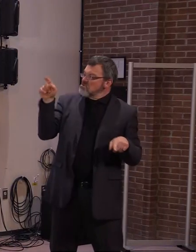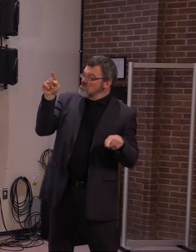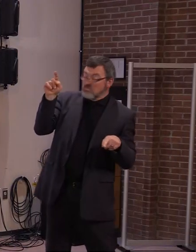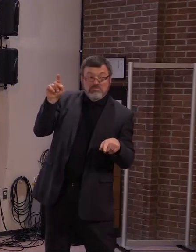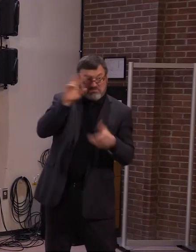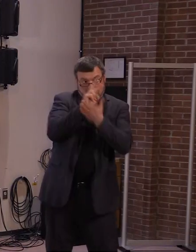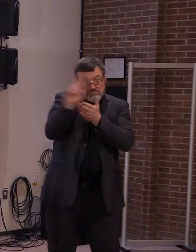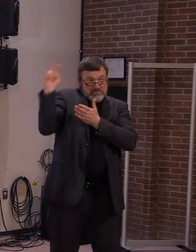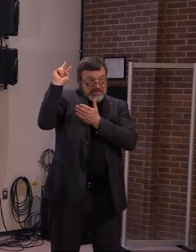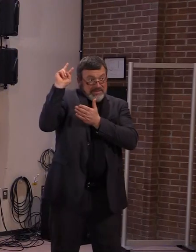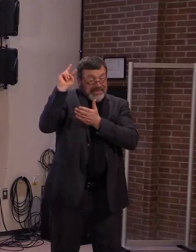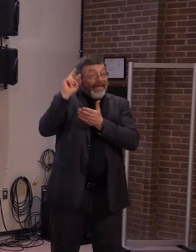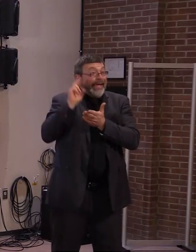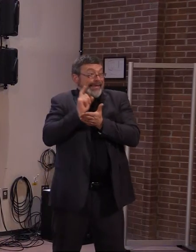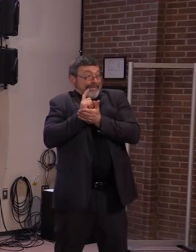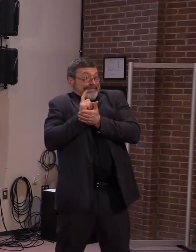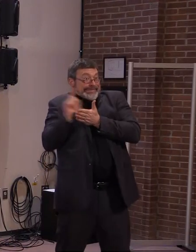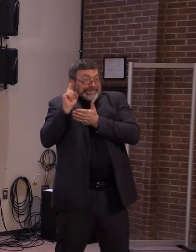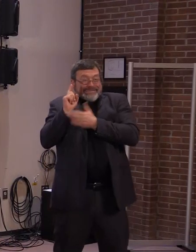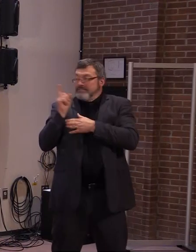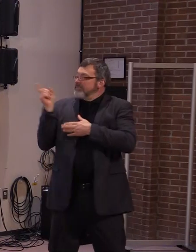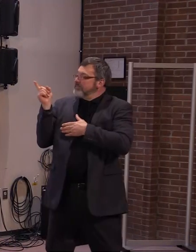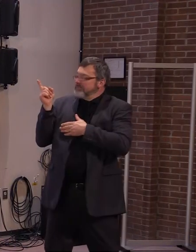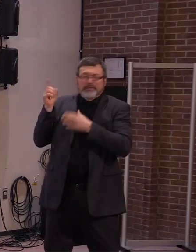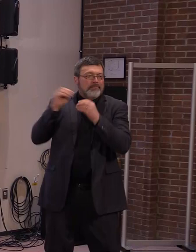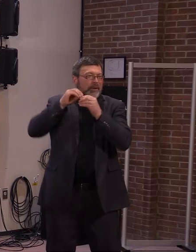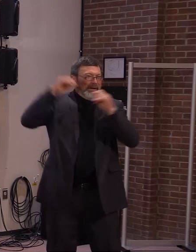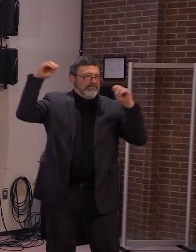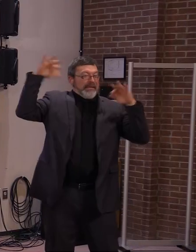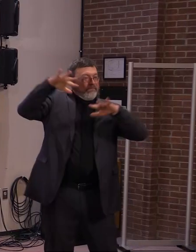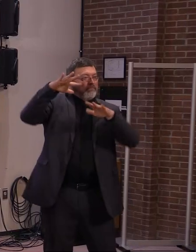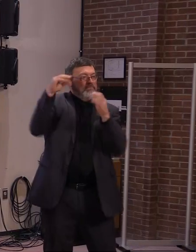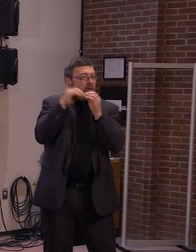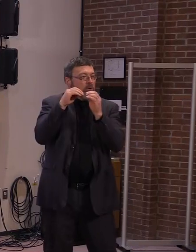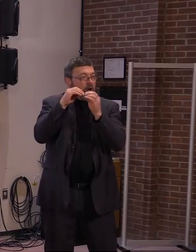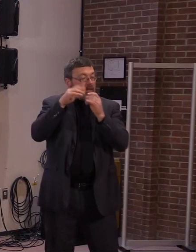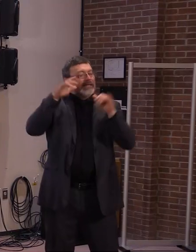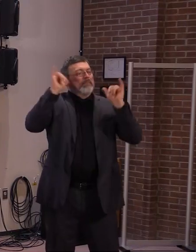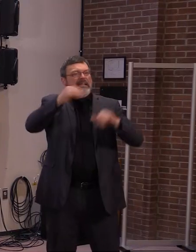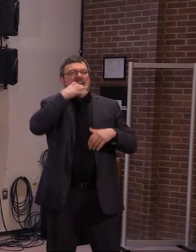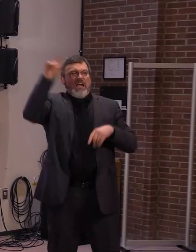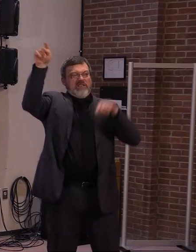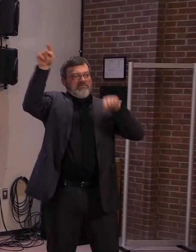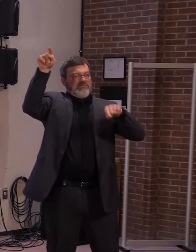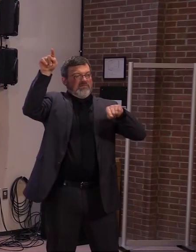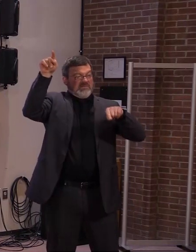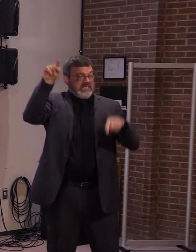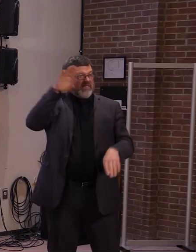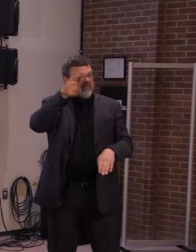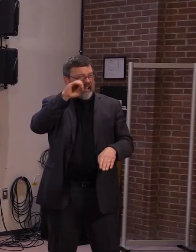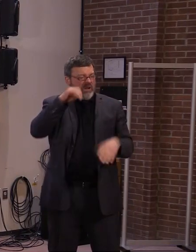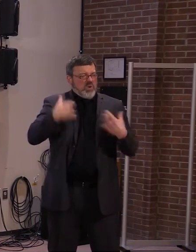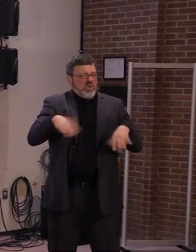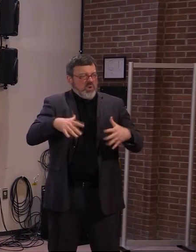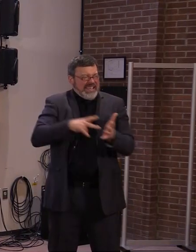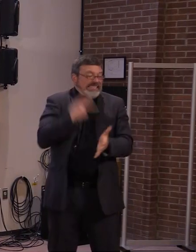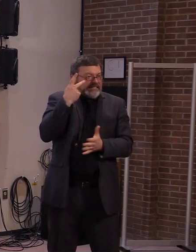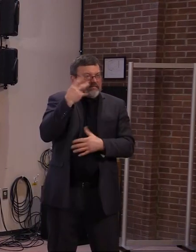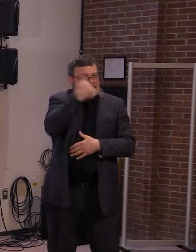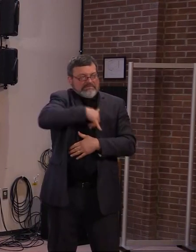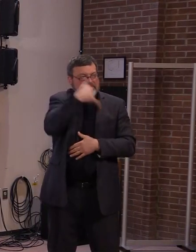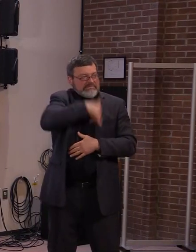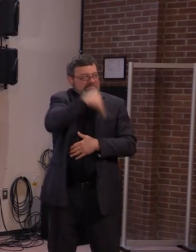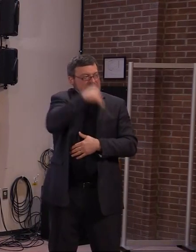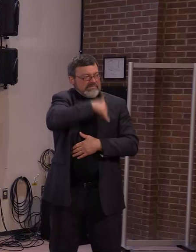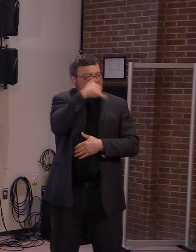cases are continuing to be very elevated. Also in Rutland County, cases continue to be elevated. But as we said, more elevated